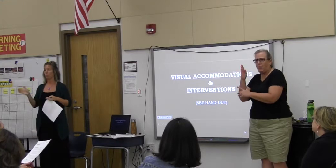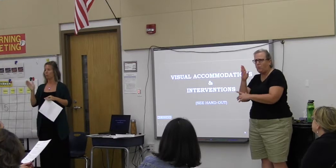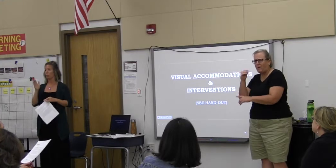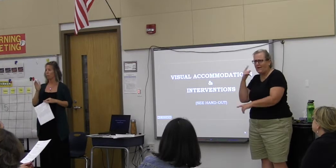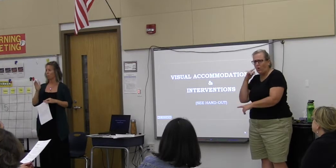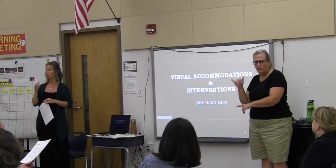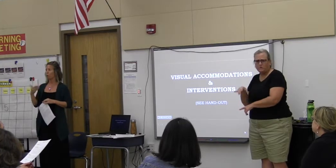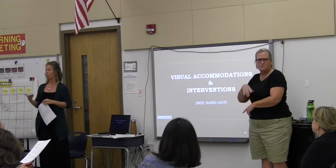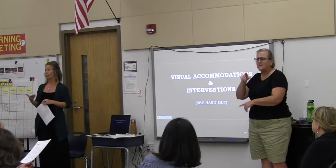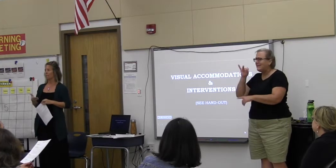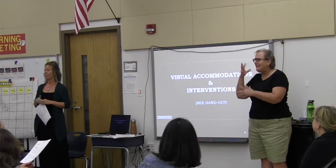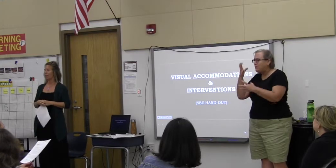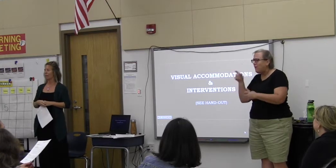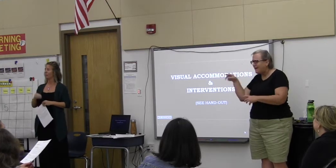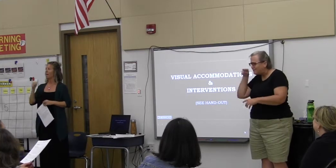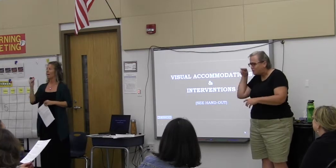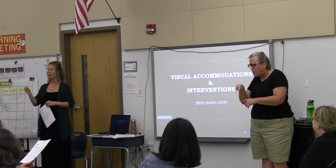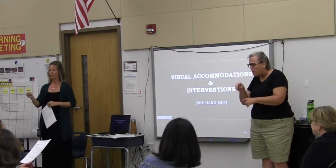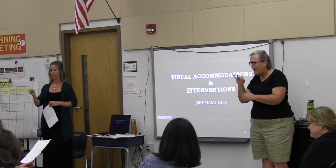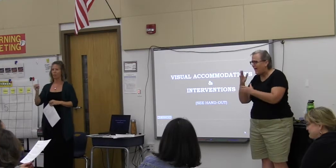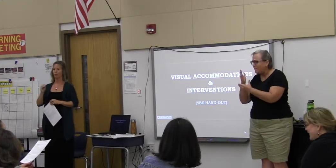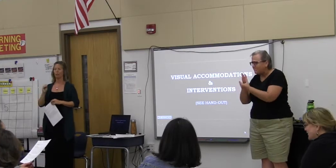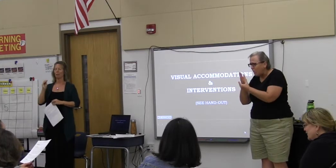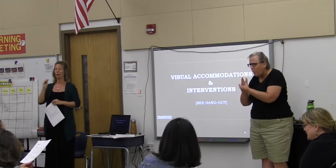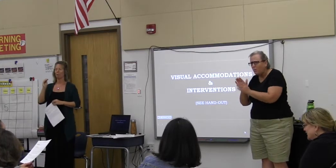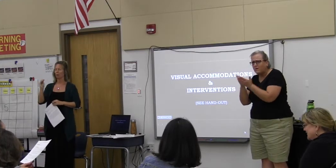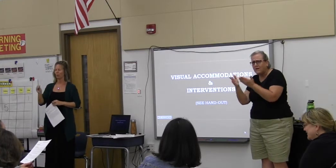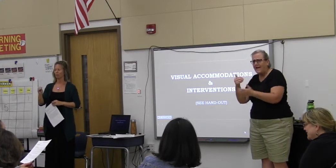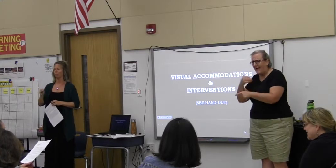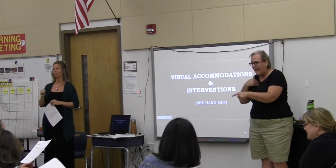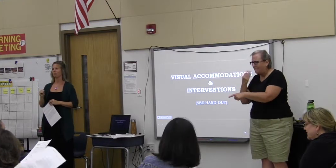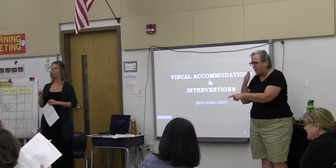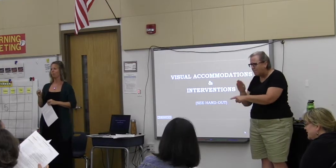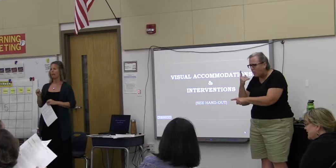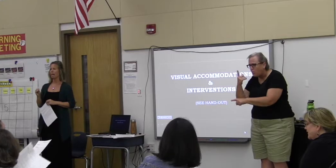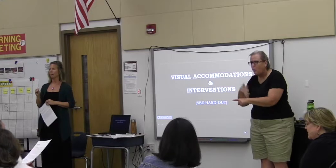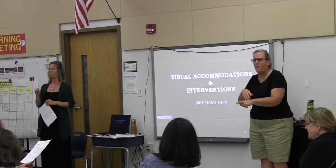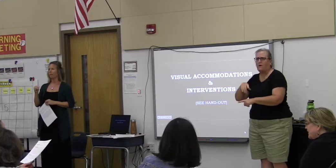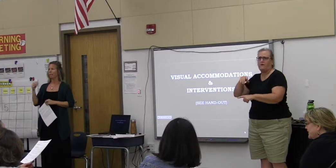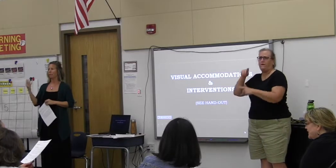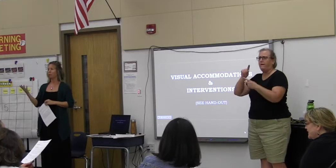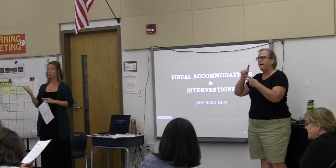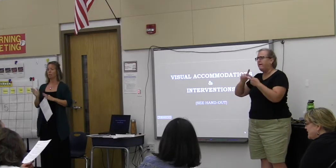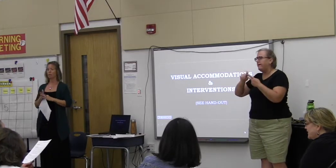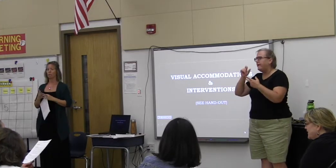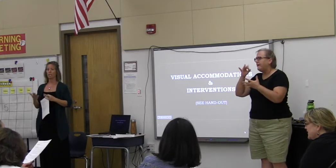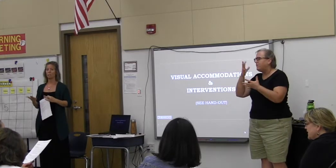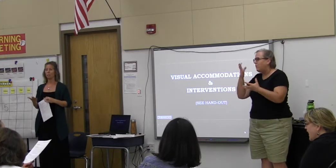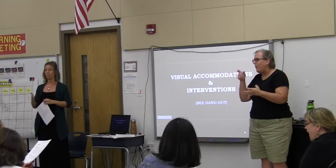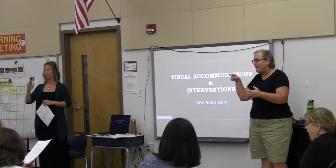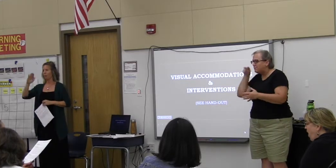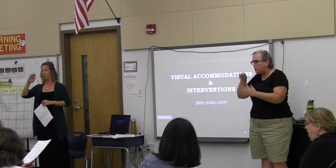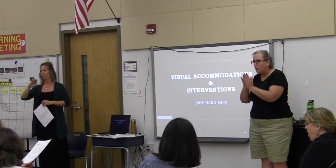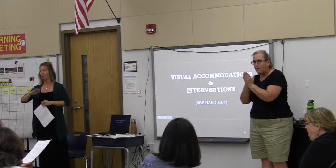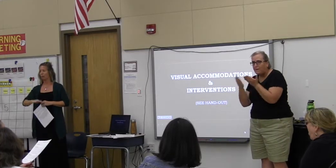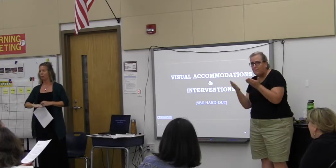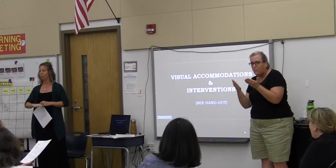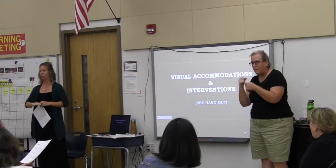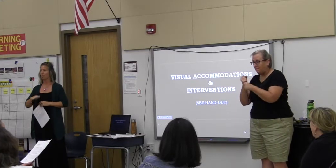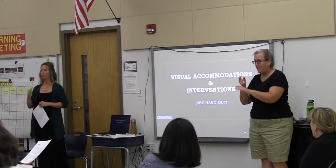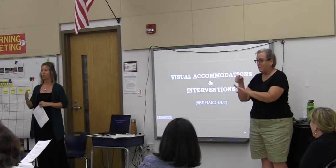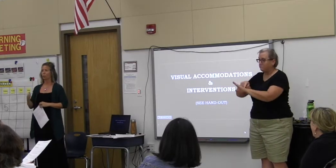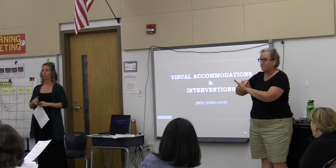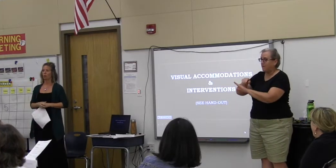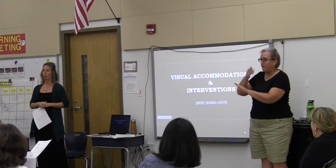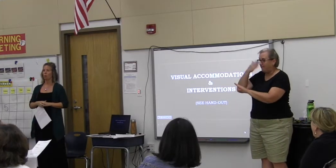cup or you want him to look at the bowl that he's eating out of, have a yellow or a blue one. If you want him to look at a book, maybe make the front of